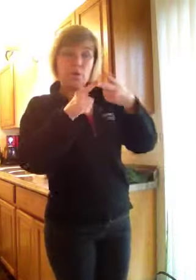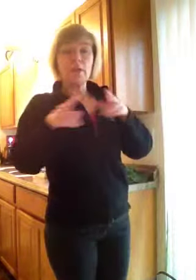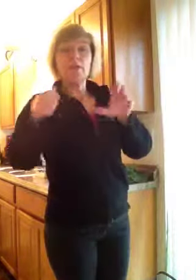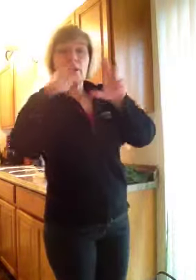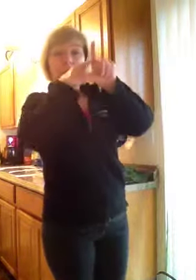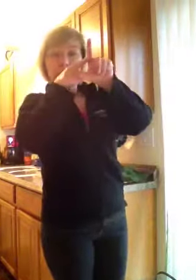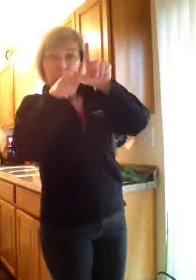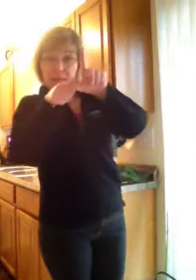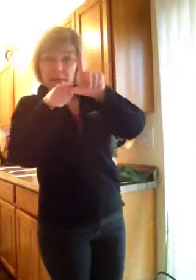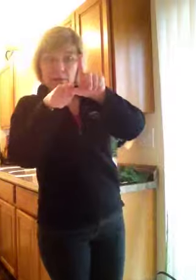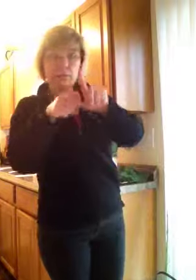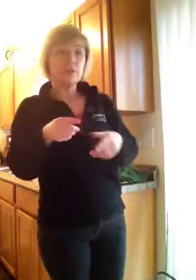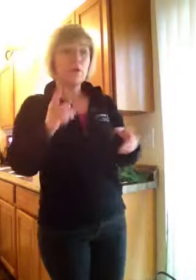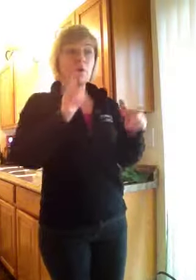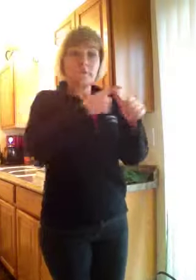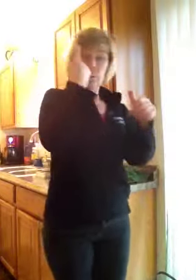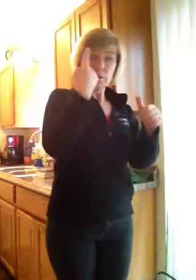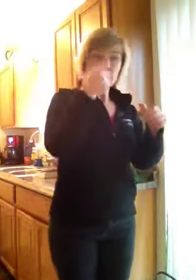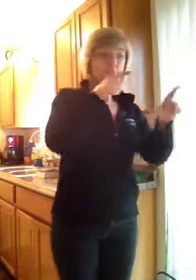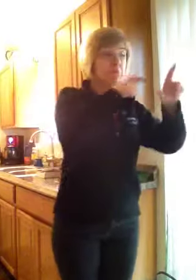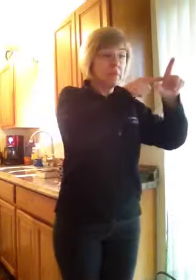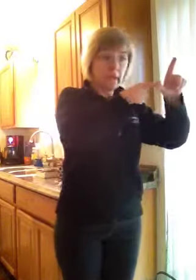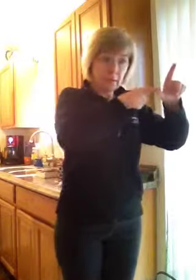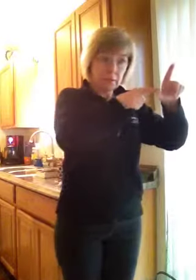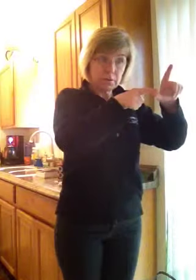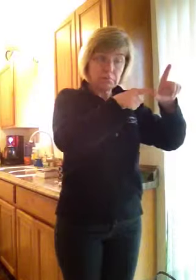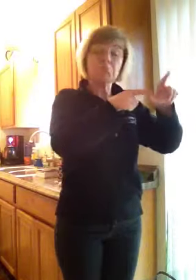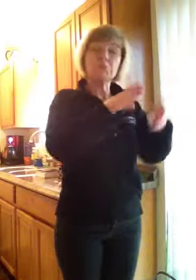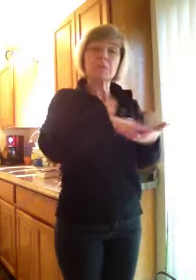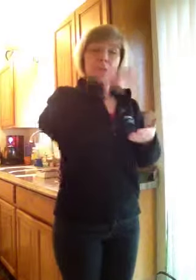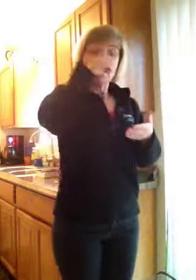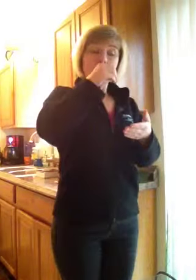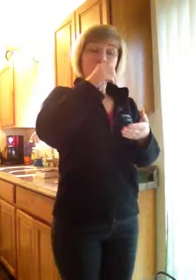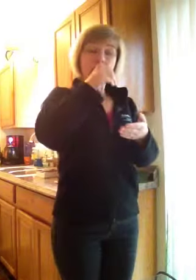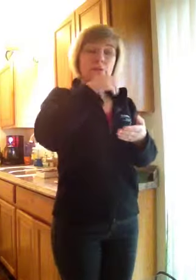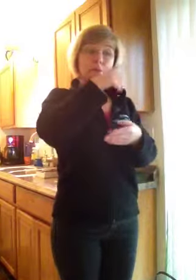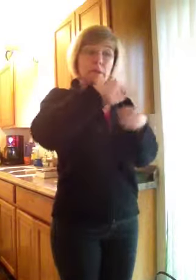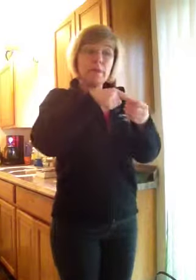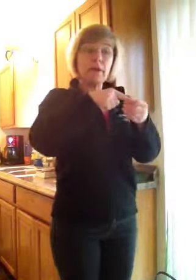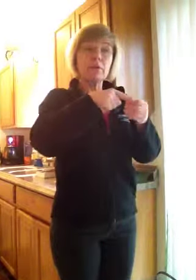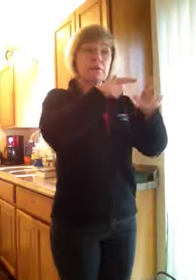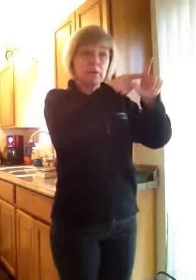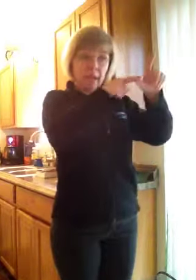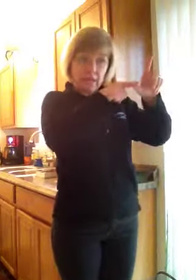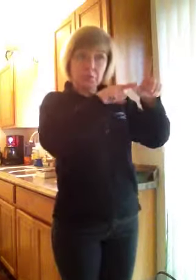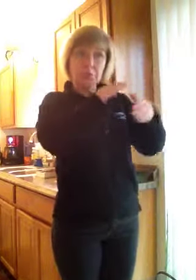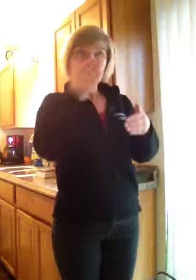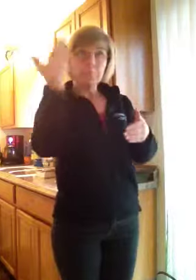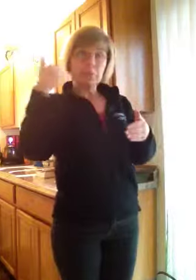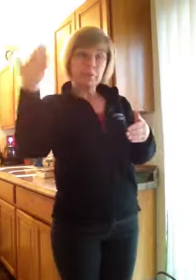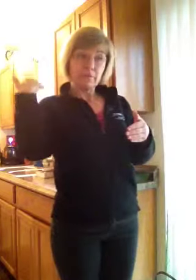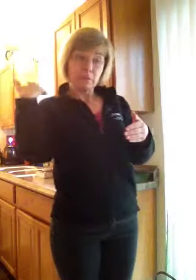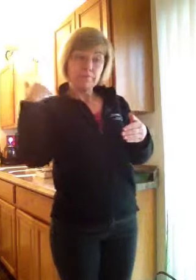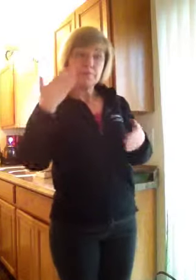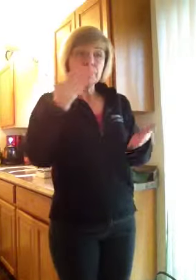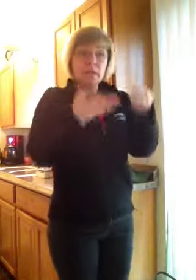by their angles, since we've already learned a lot about angles in the previous videos. You may remember from our first video about angles that